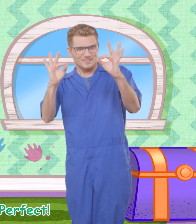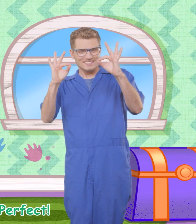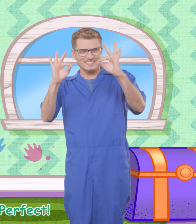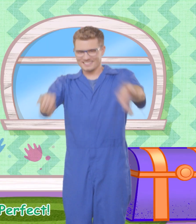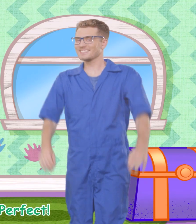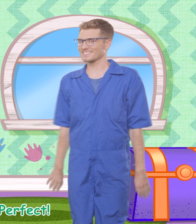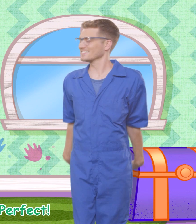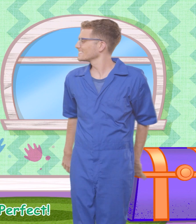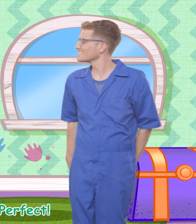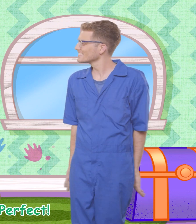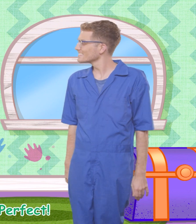Perfect.